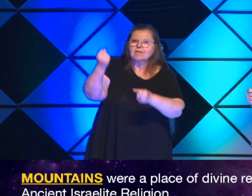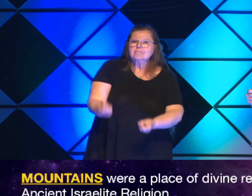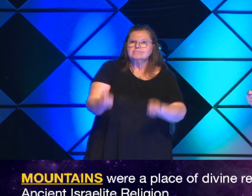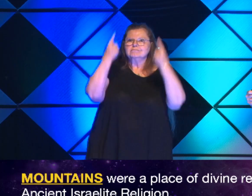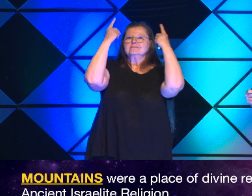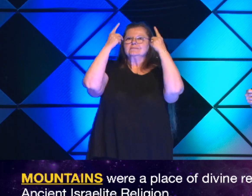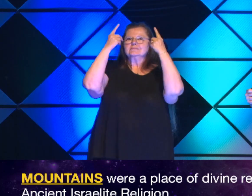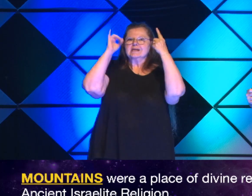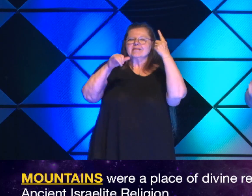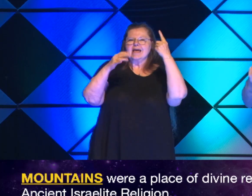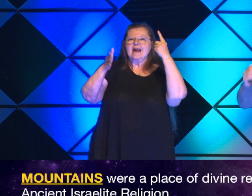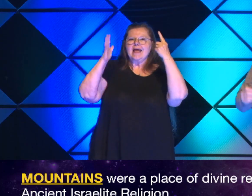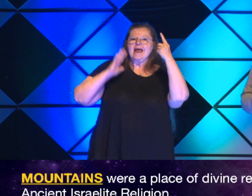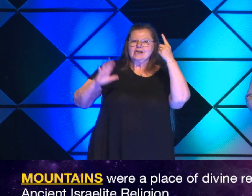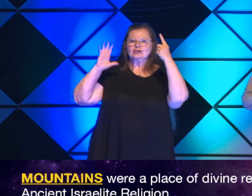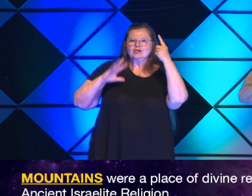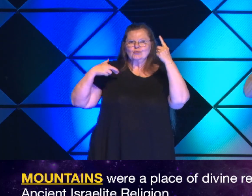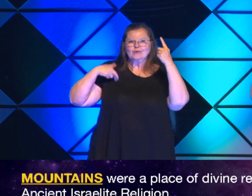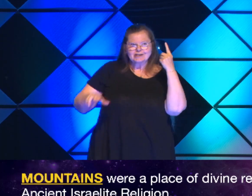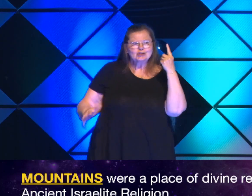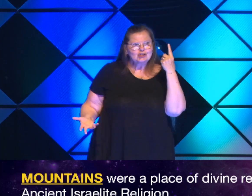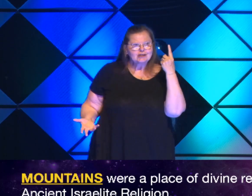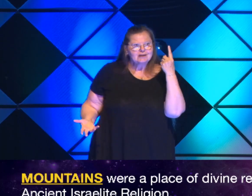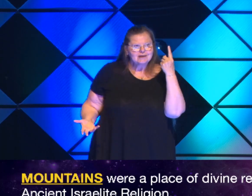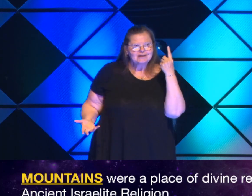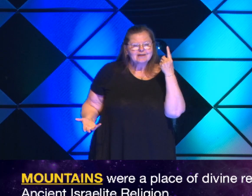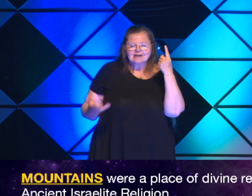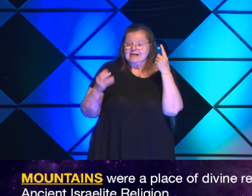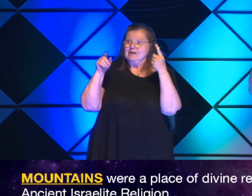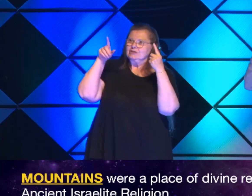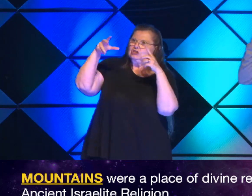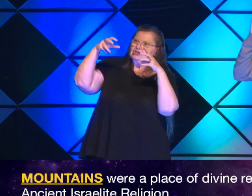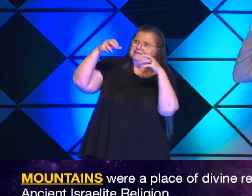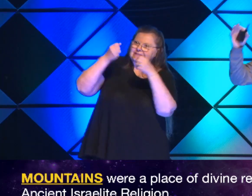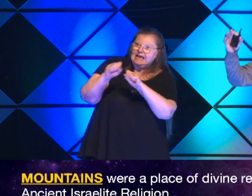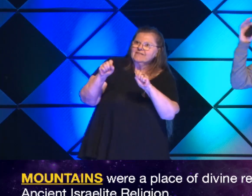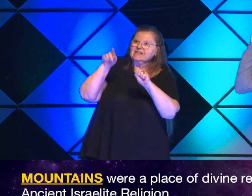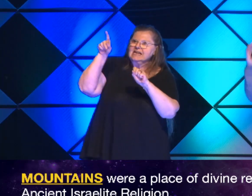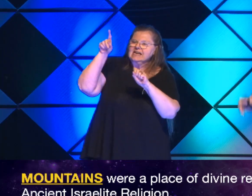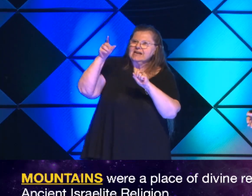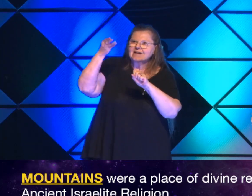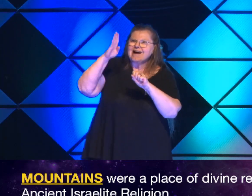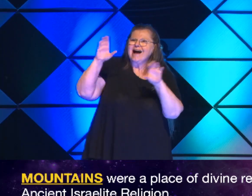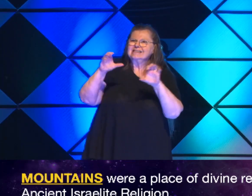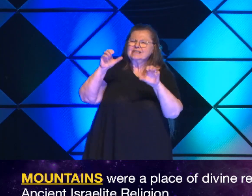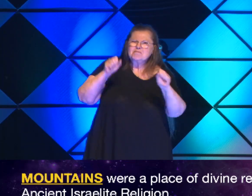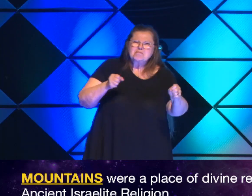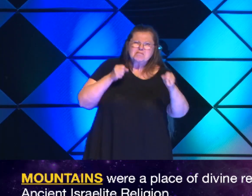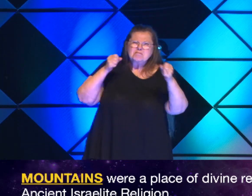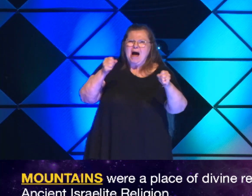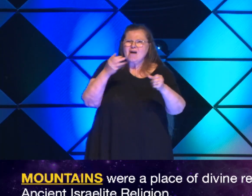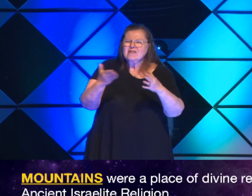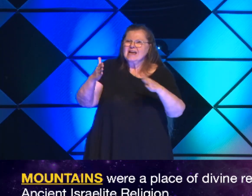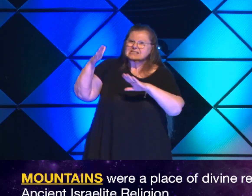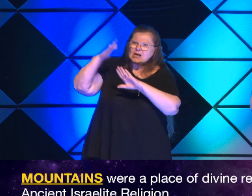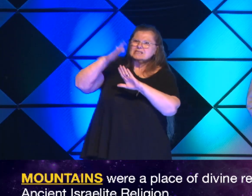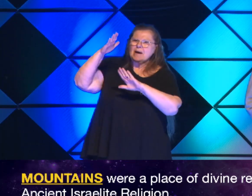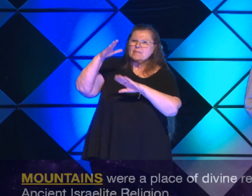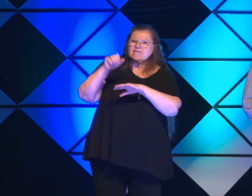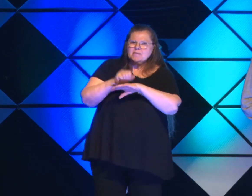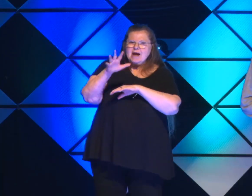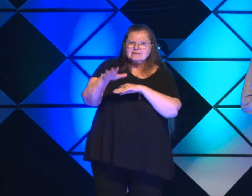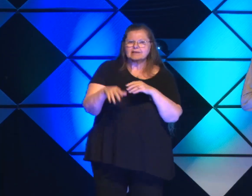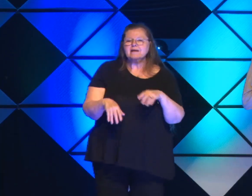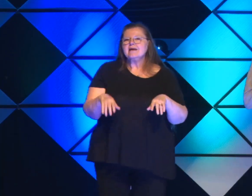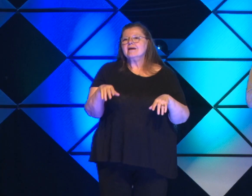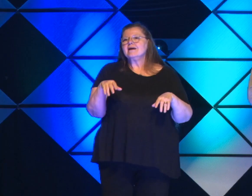religion. Mountains were a place of security. They were a place where God did powerful things, right? So you have Abraham,